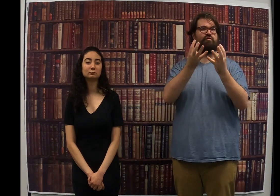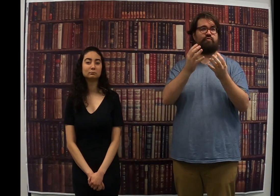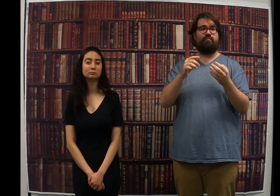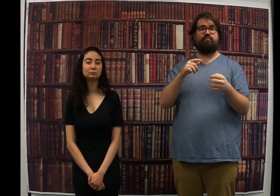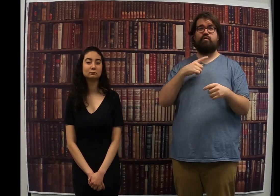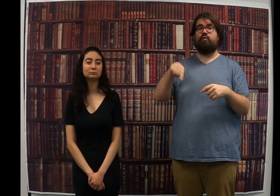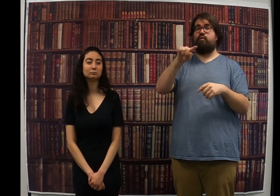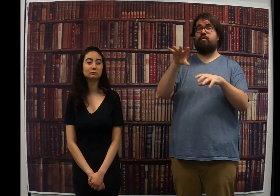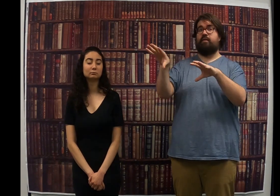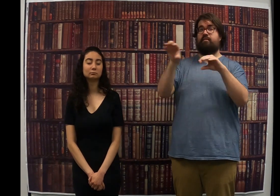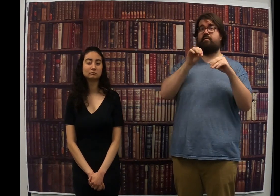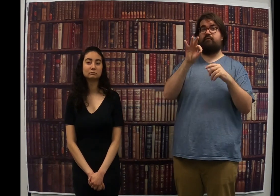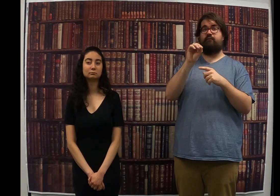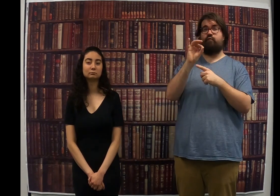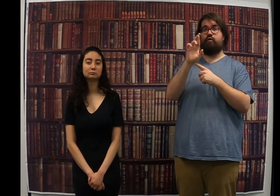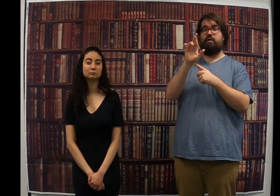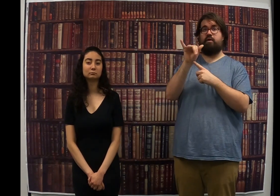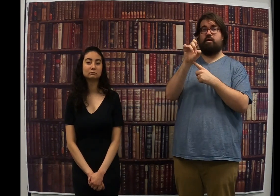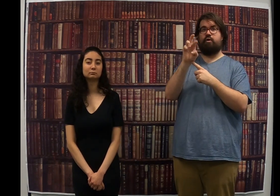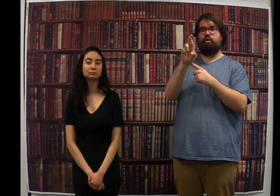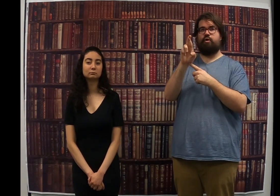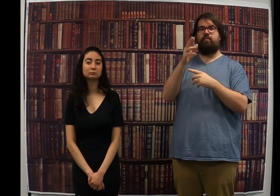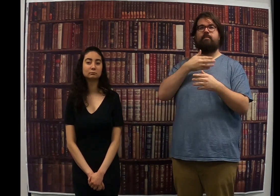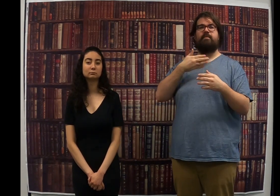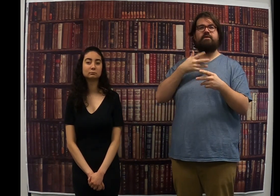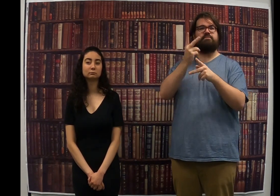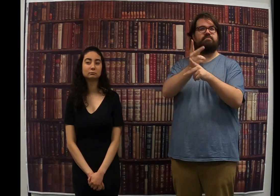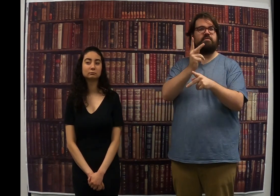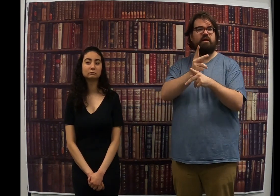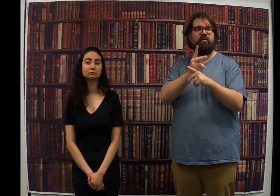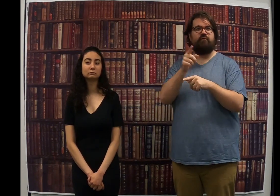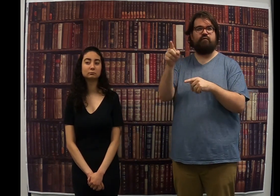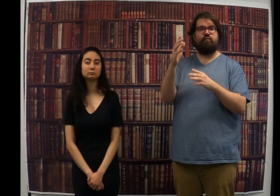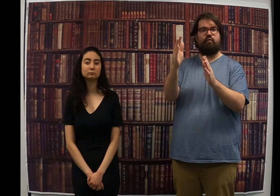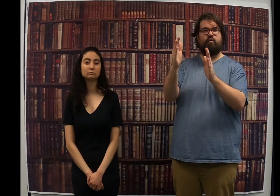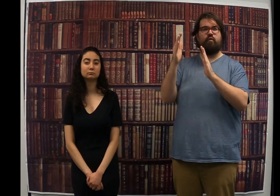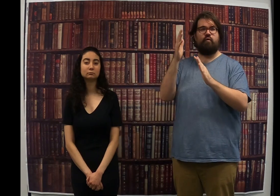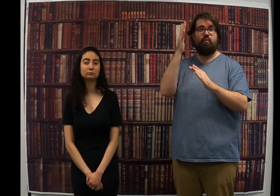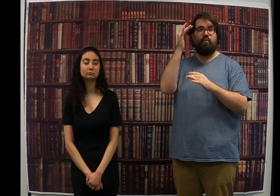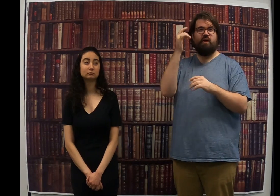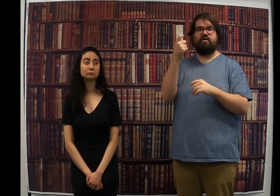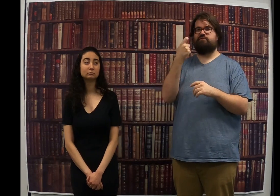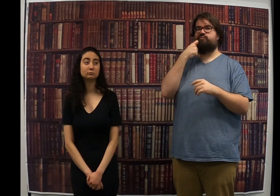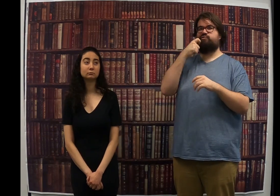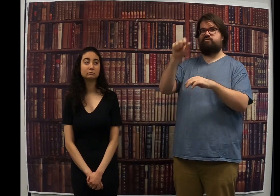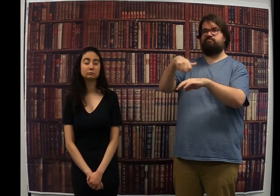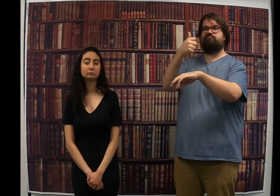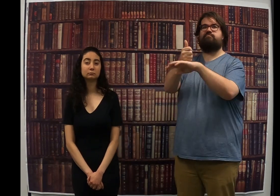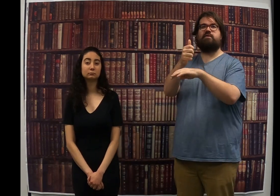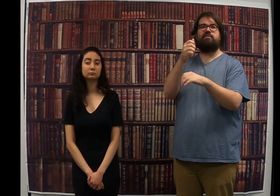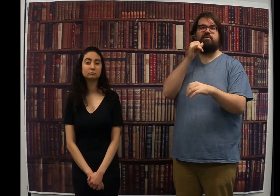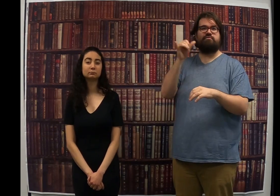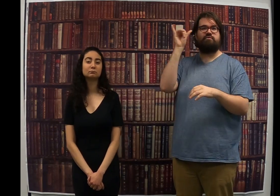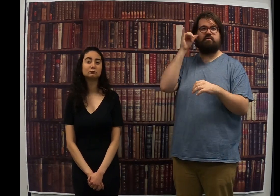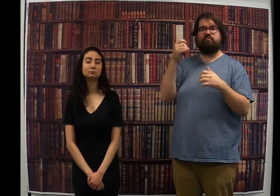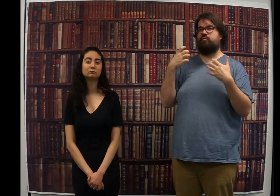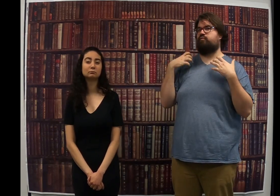As we leave the foyer, please mind the credenza in the hall. It only just returned yesterday. We would not want to scare it off again